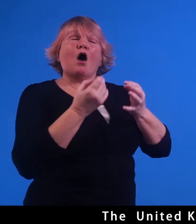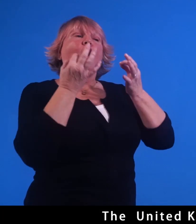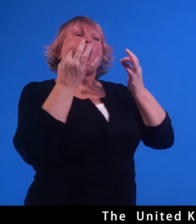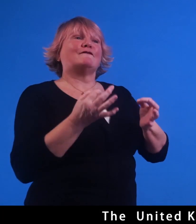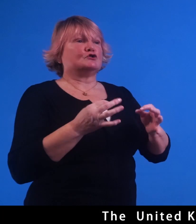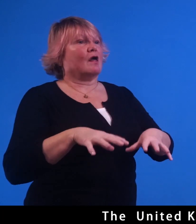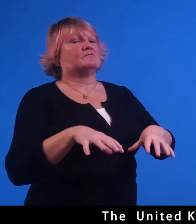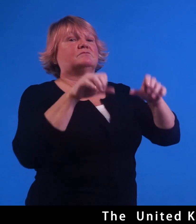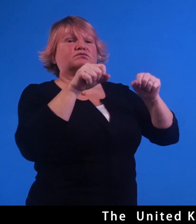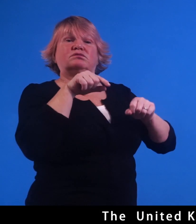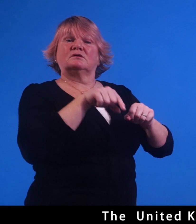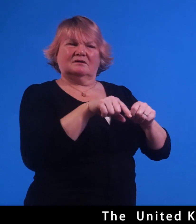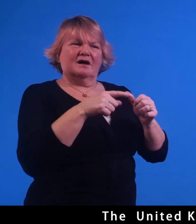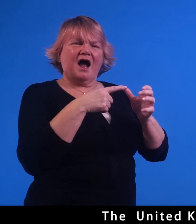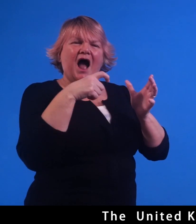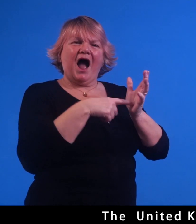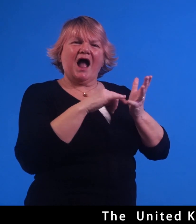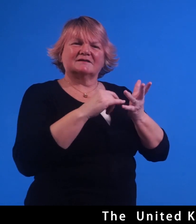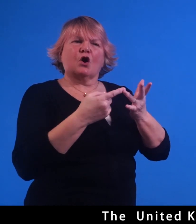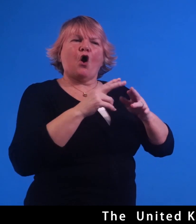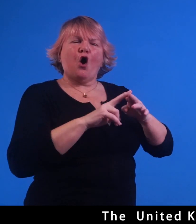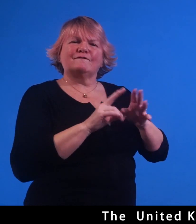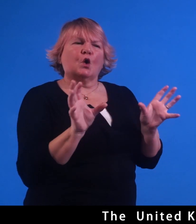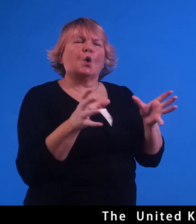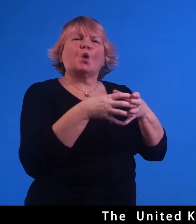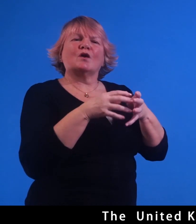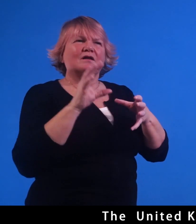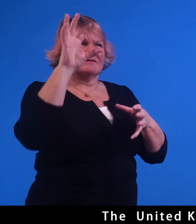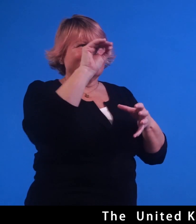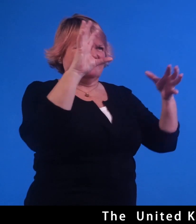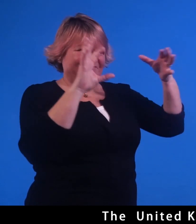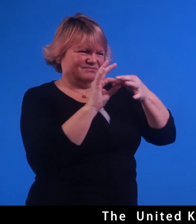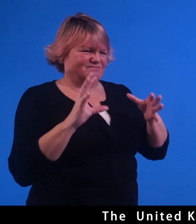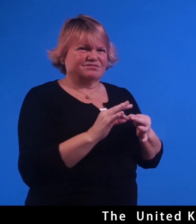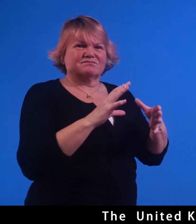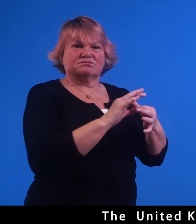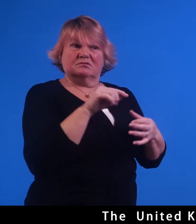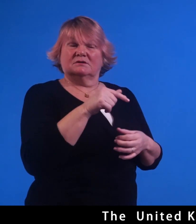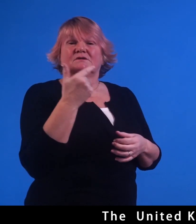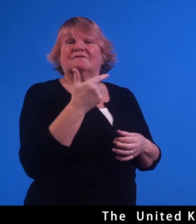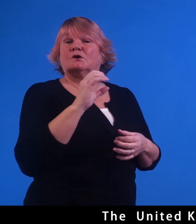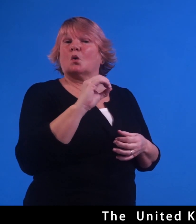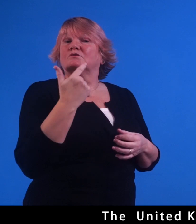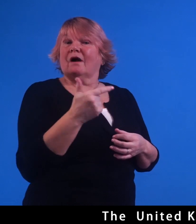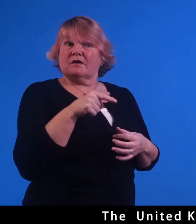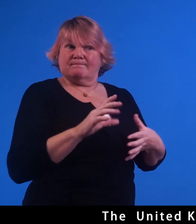The United Kingdom had officially existed since the Acts of Union in 1707.